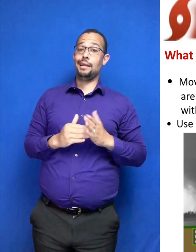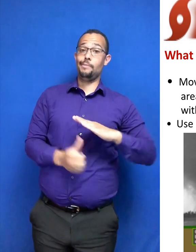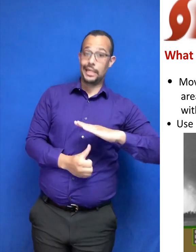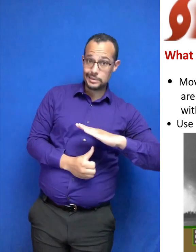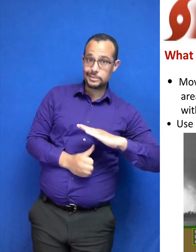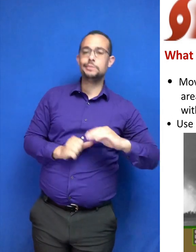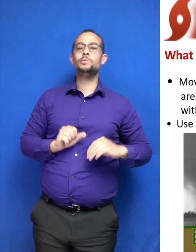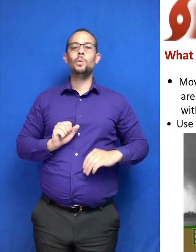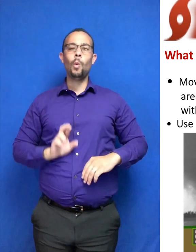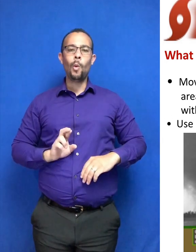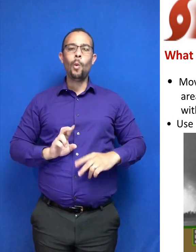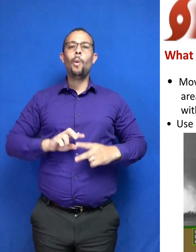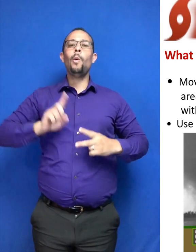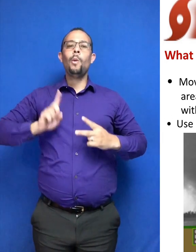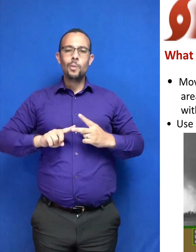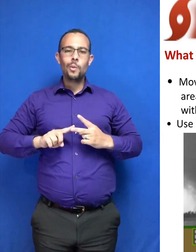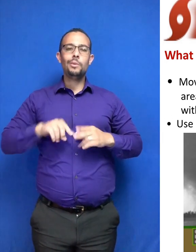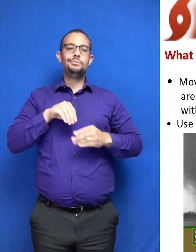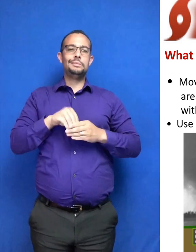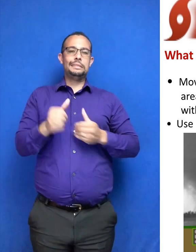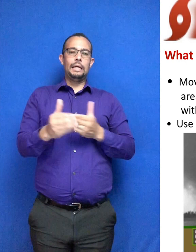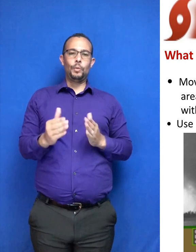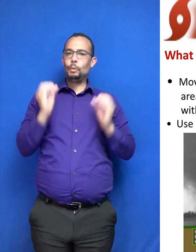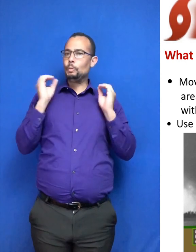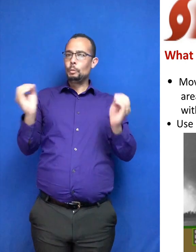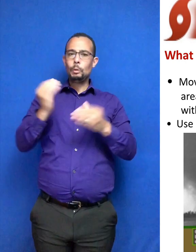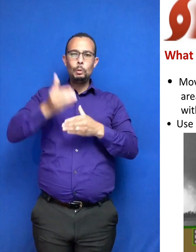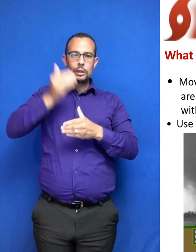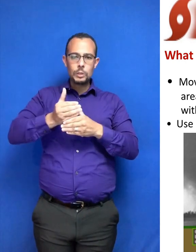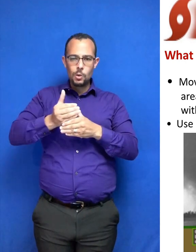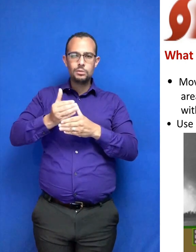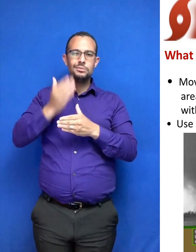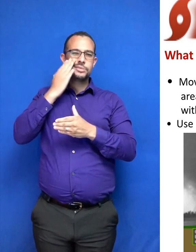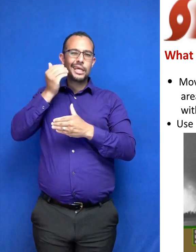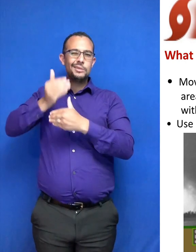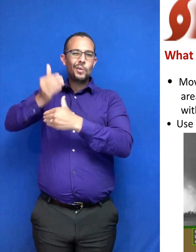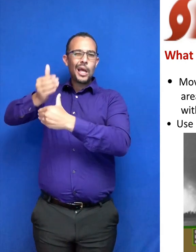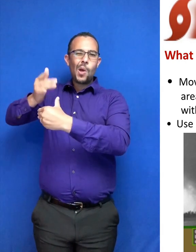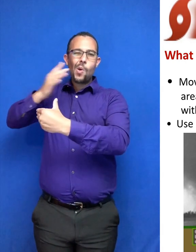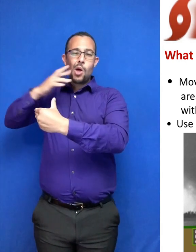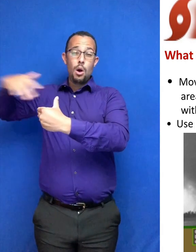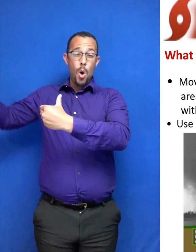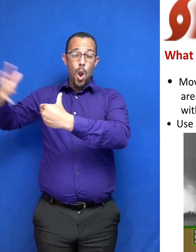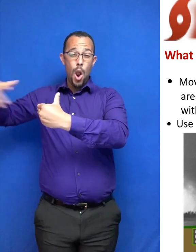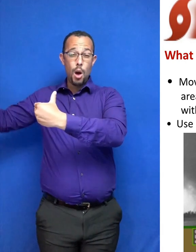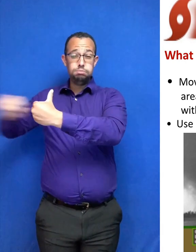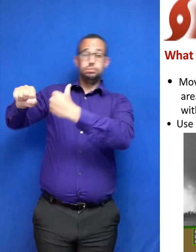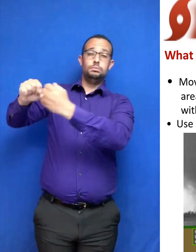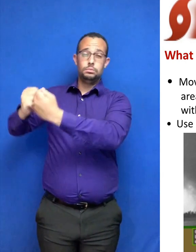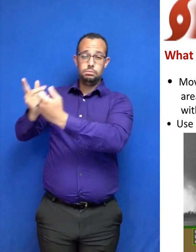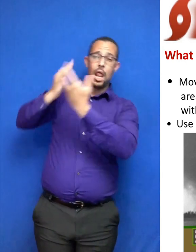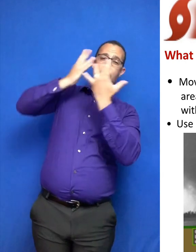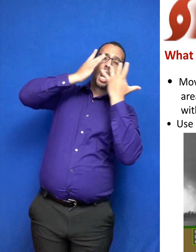Exterior rooms do not protect you. Again, the broken glass will allow the wind and all items that it